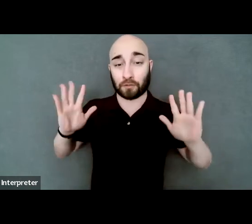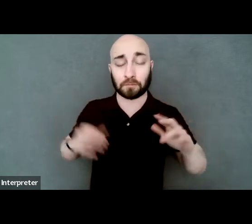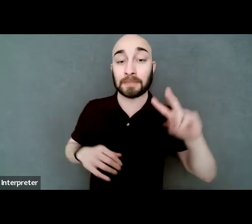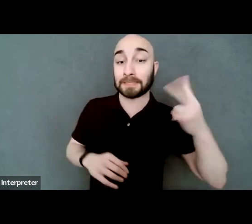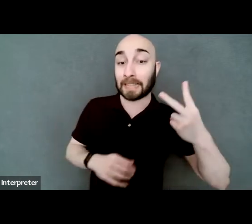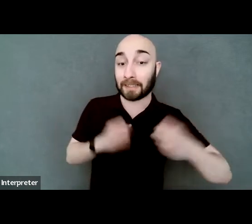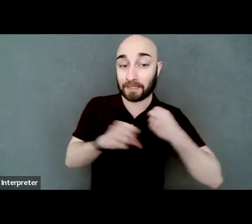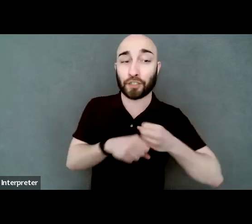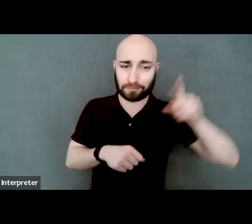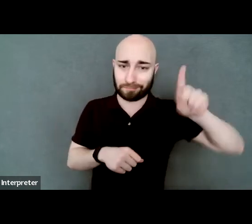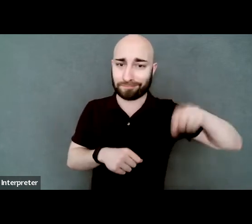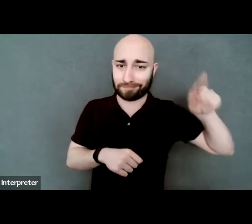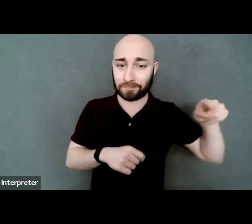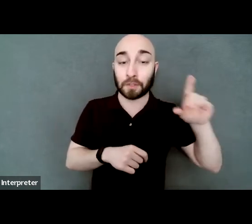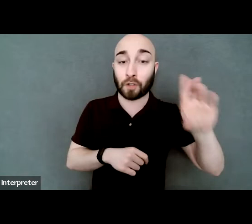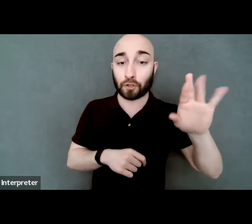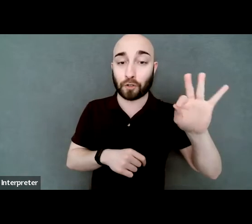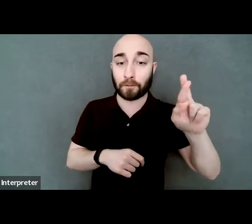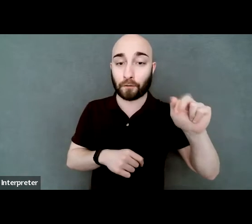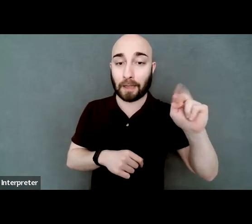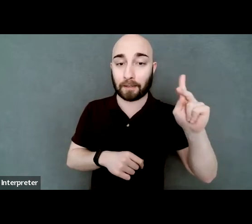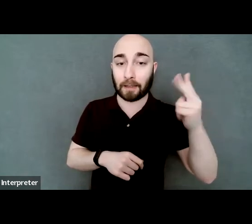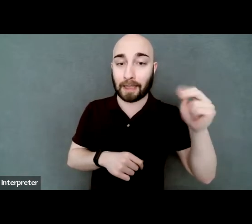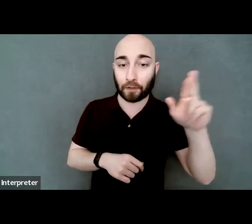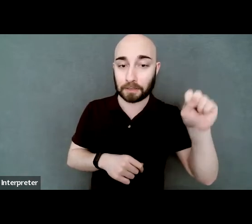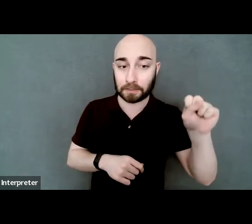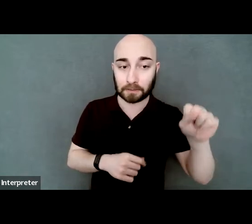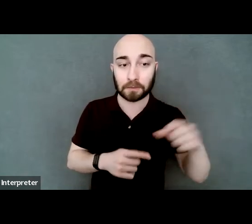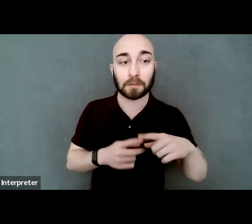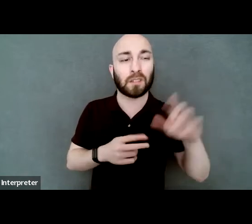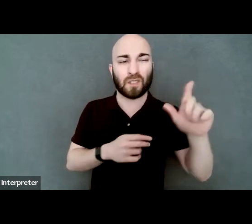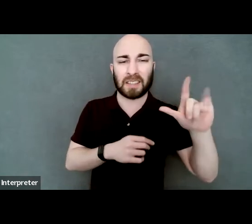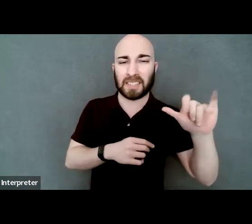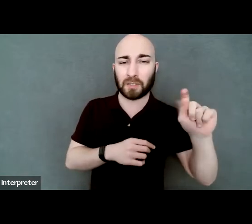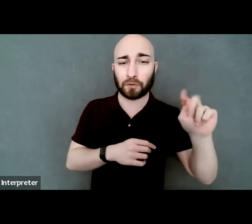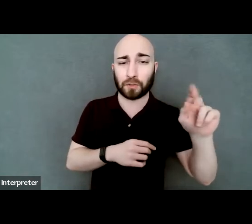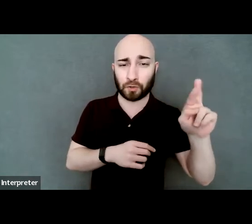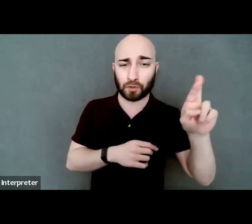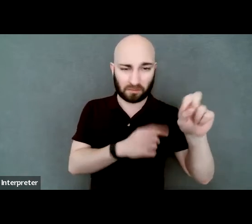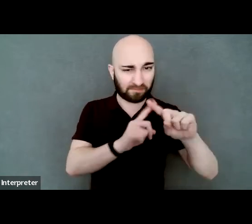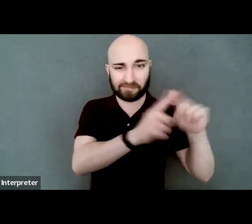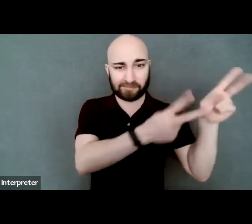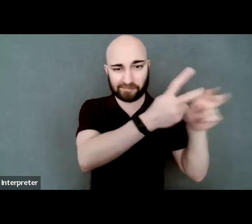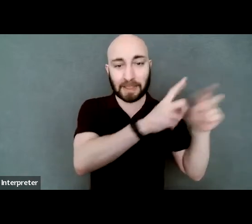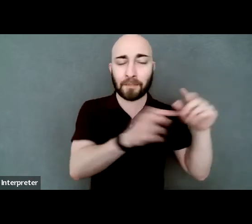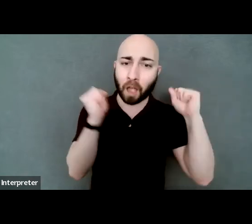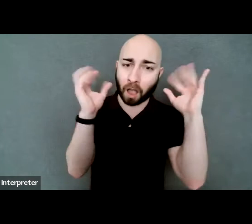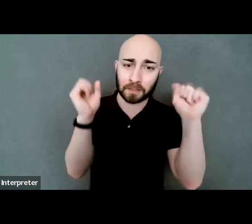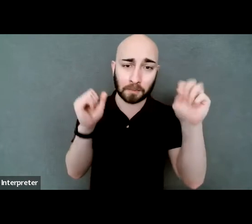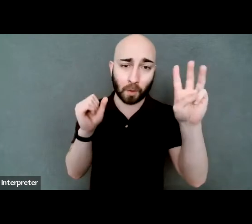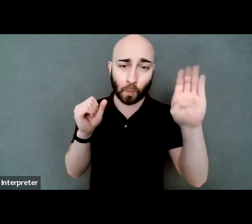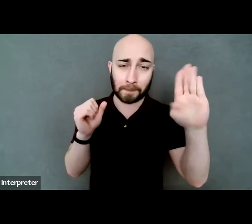on Dr. Frank Harris and Luke Wood's literature as far as they had an awesome, awesome webinar around the